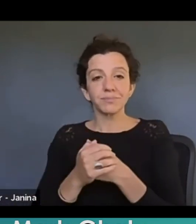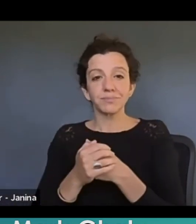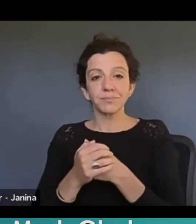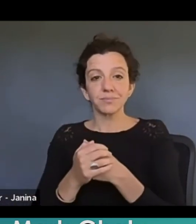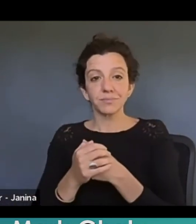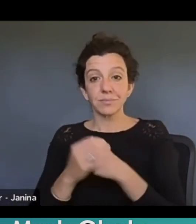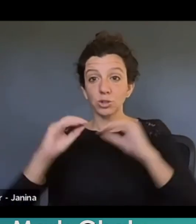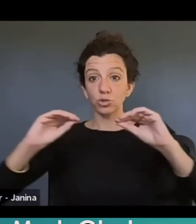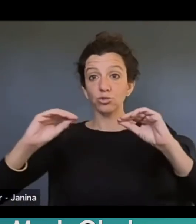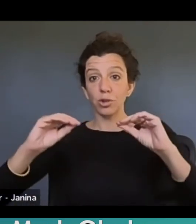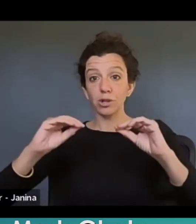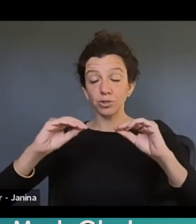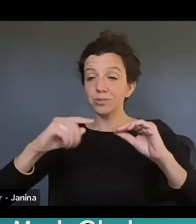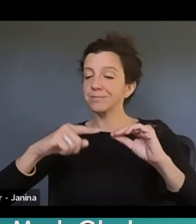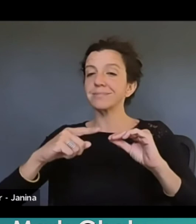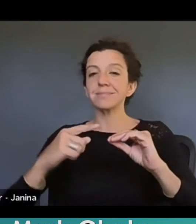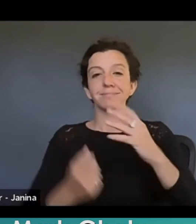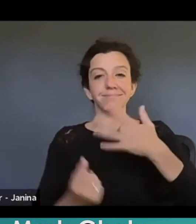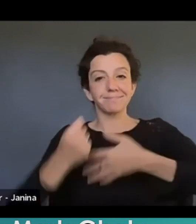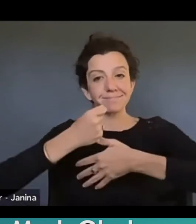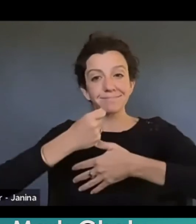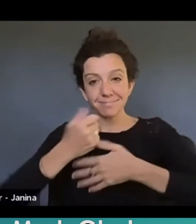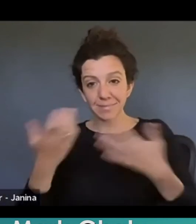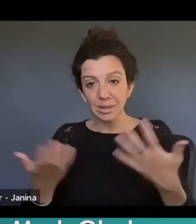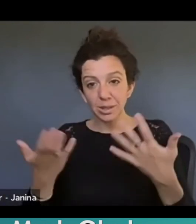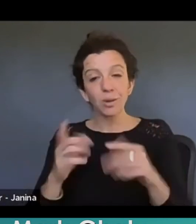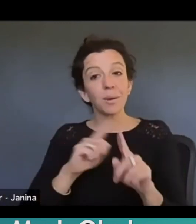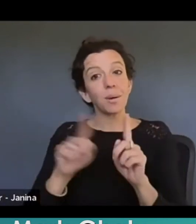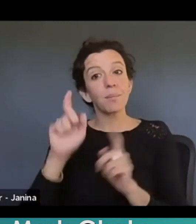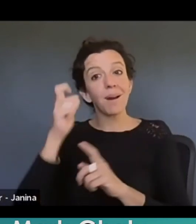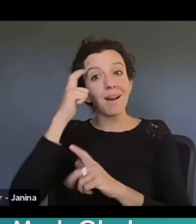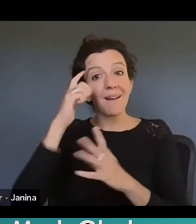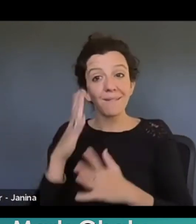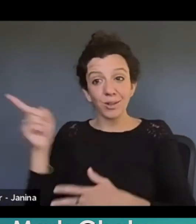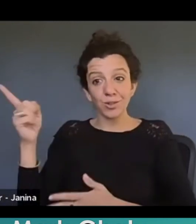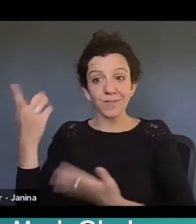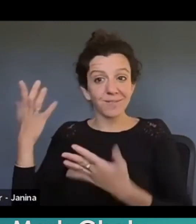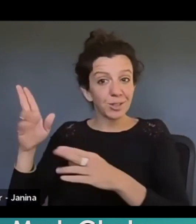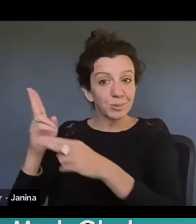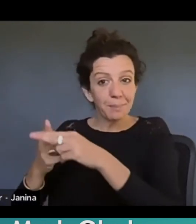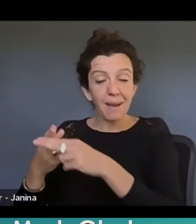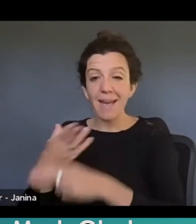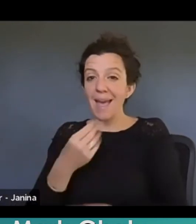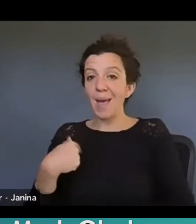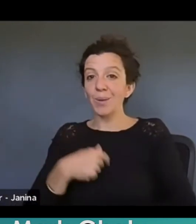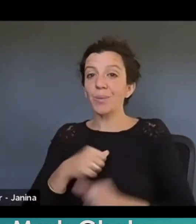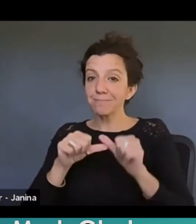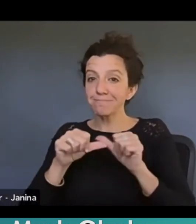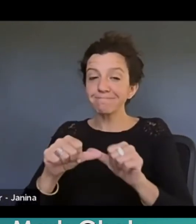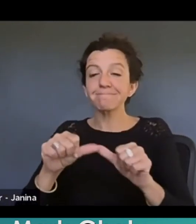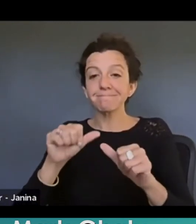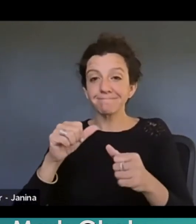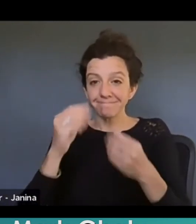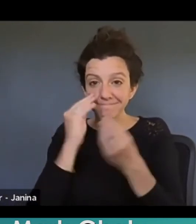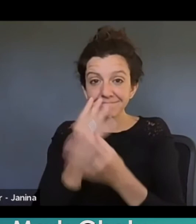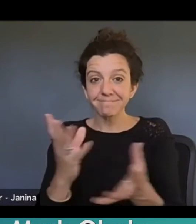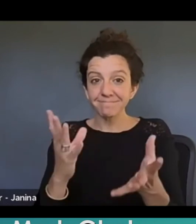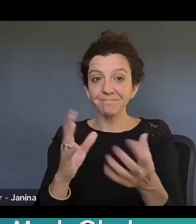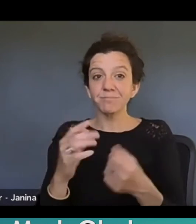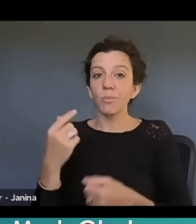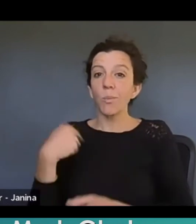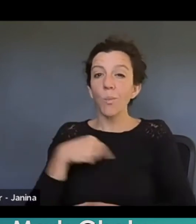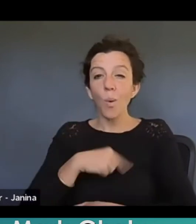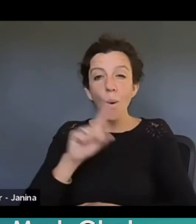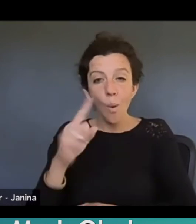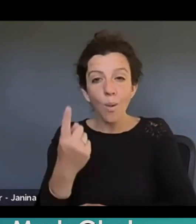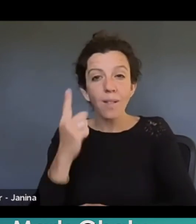of our key goals in California. But as the governor has said, and as we've tried to communicate through this waiver process, we will only do it when we